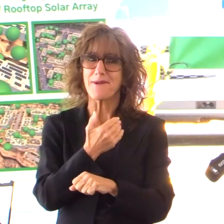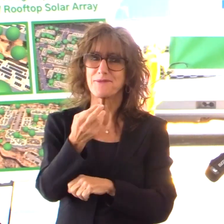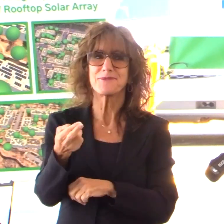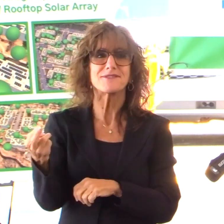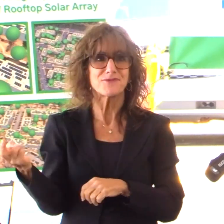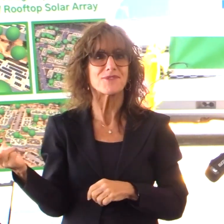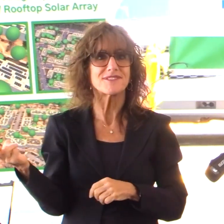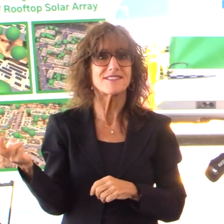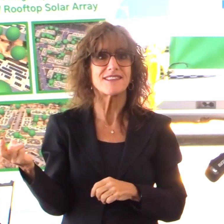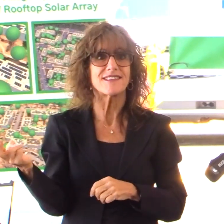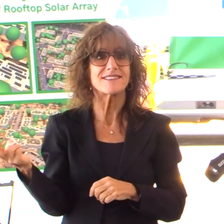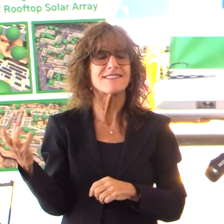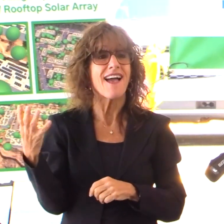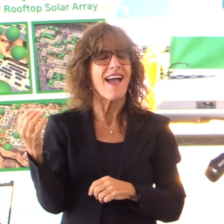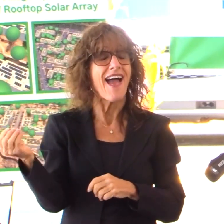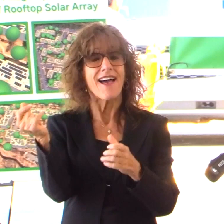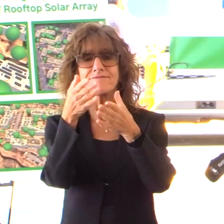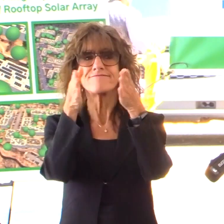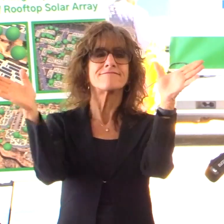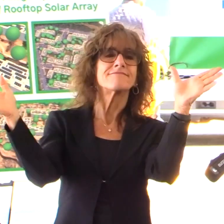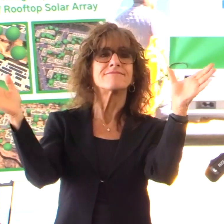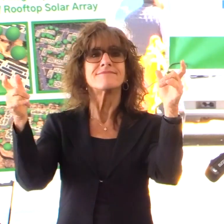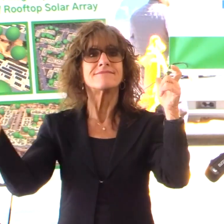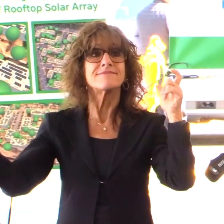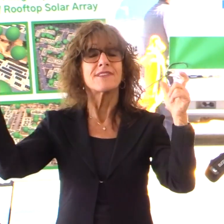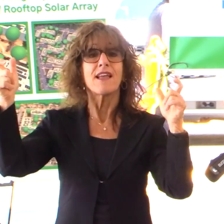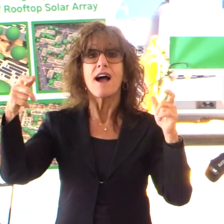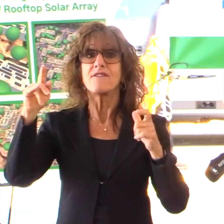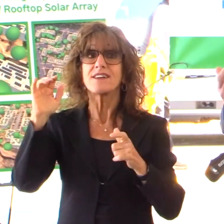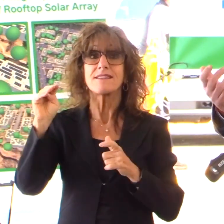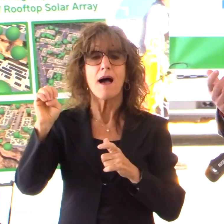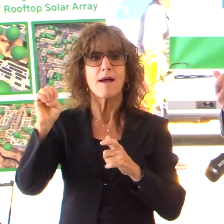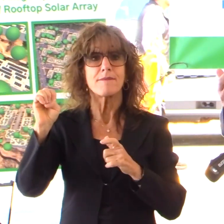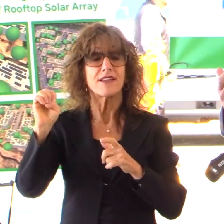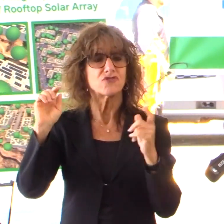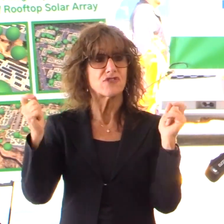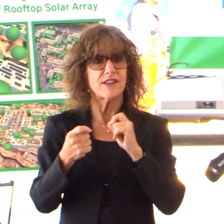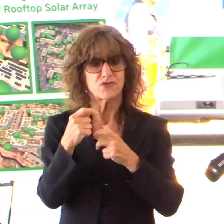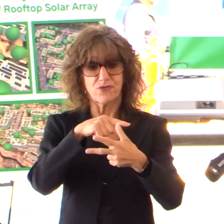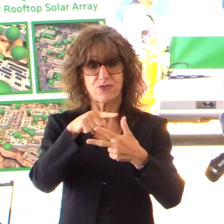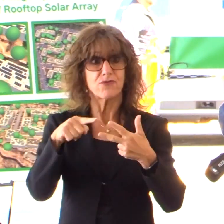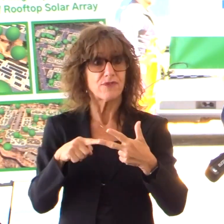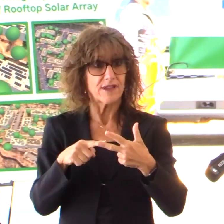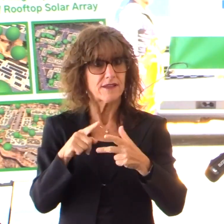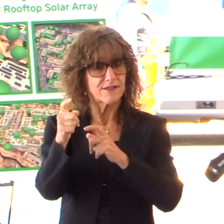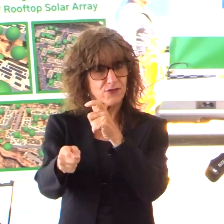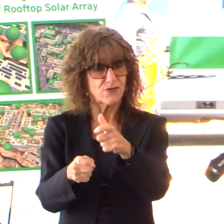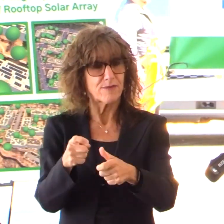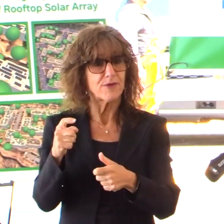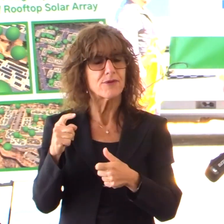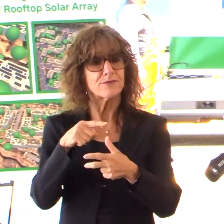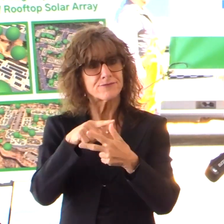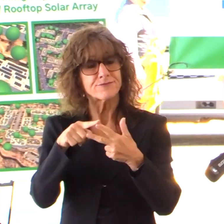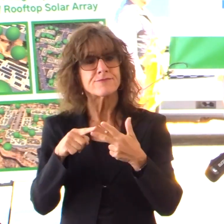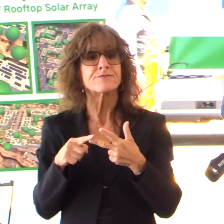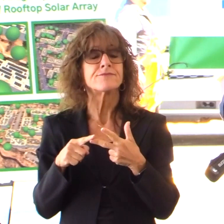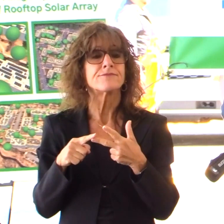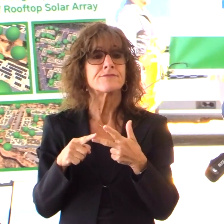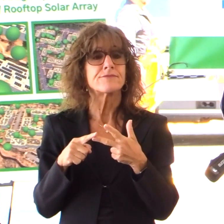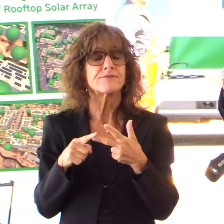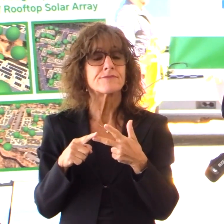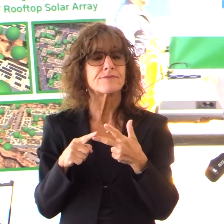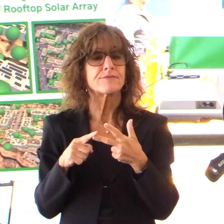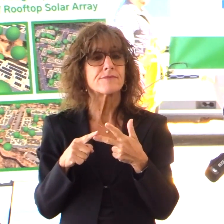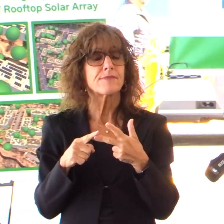resources. And in the broader picture of climate change, you know, there are the three sectors that we know contribute to it. And